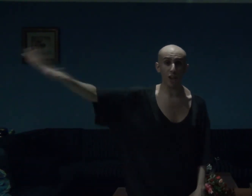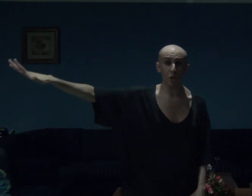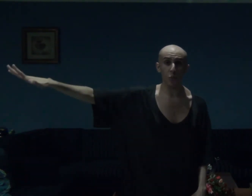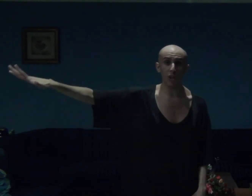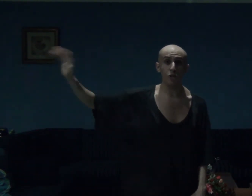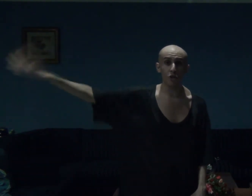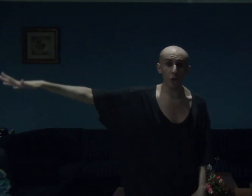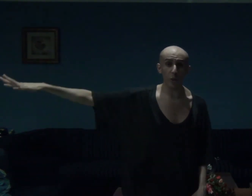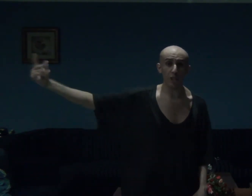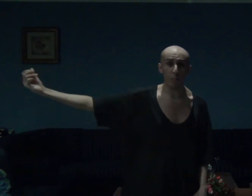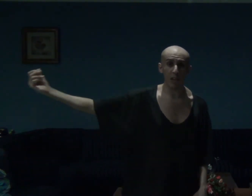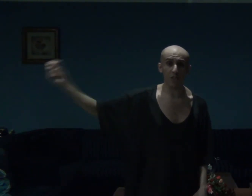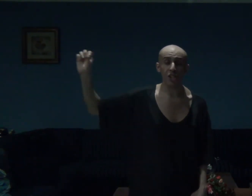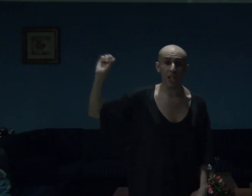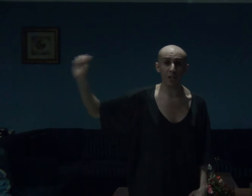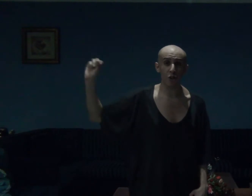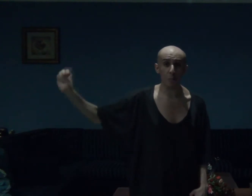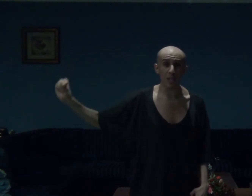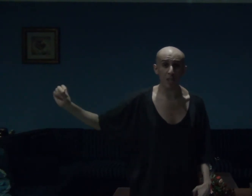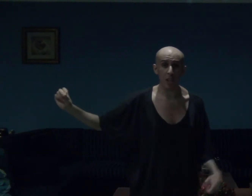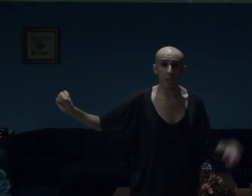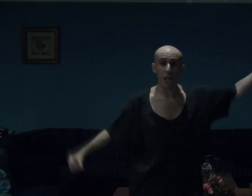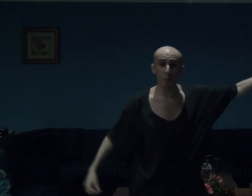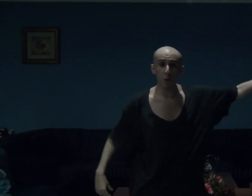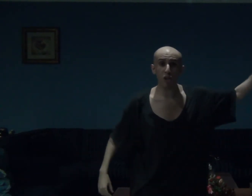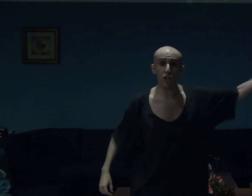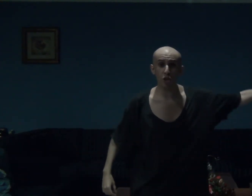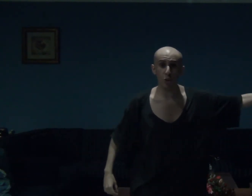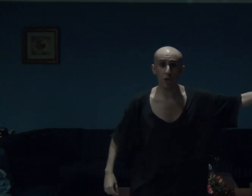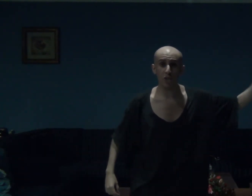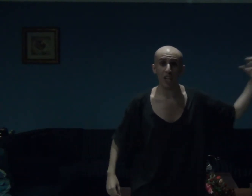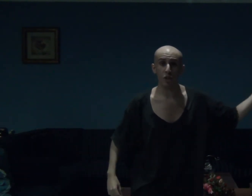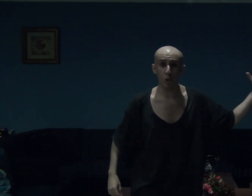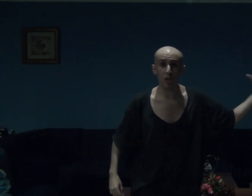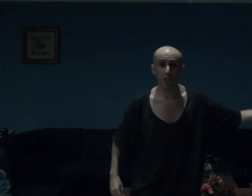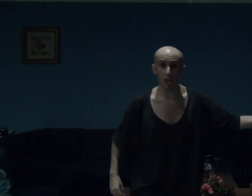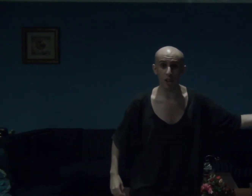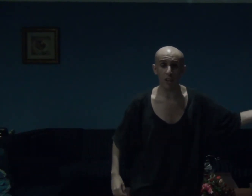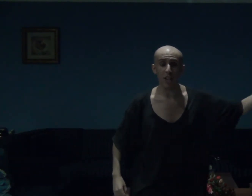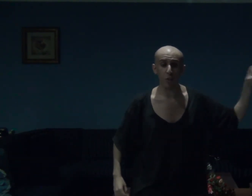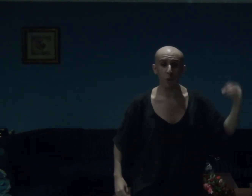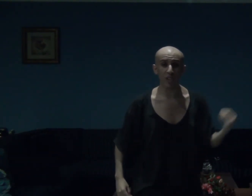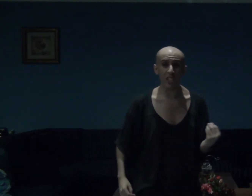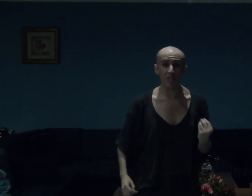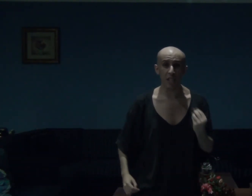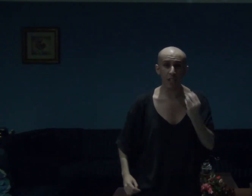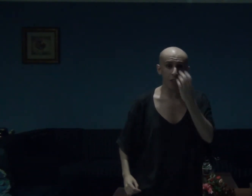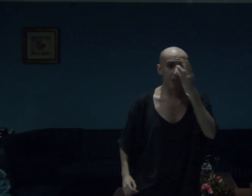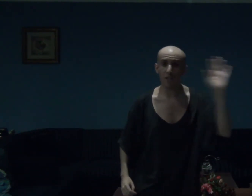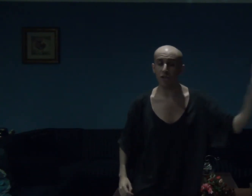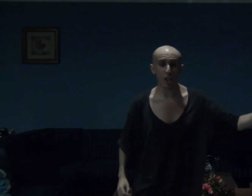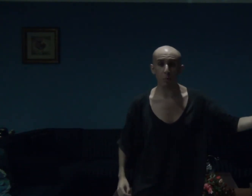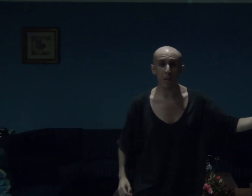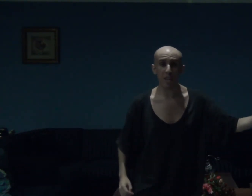not want to do it, but it had to be done. And Morgan Jones had told Carl that what he did, it does not make him